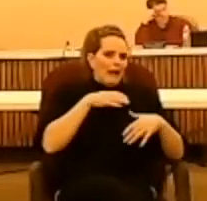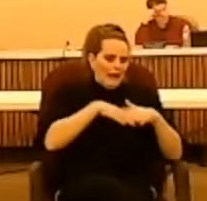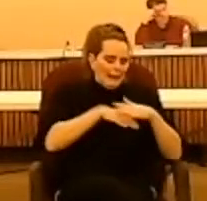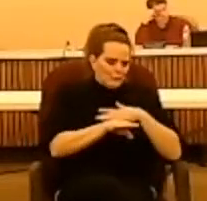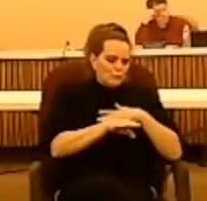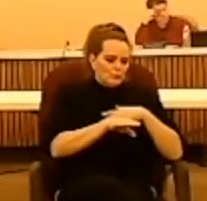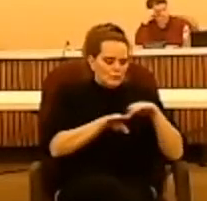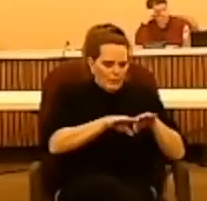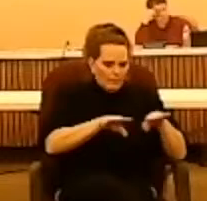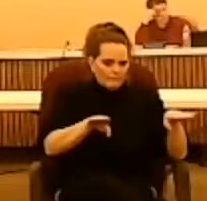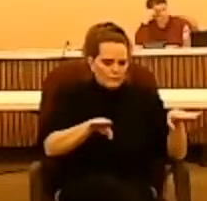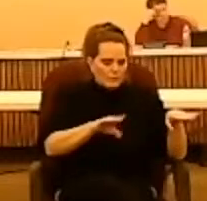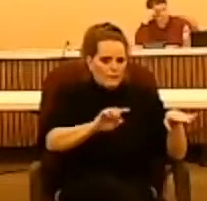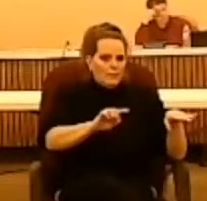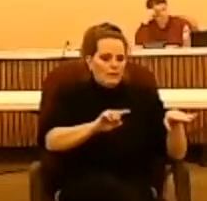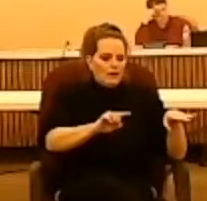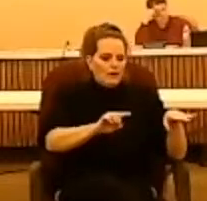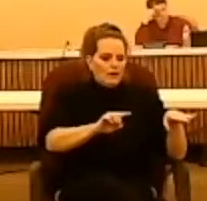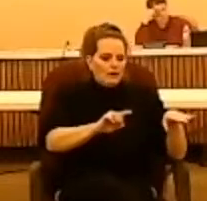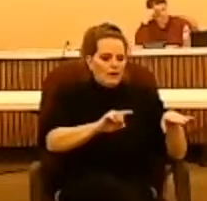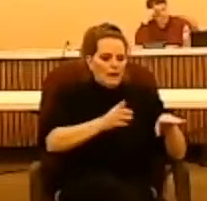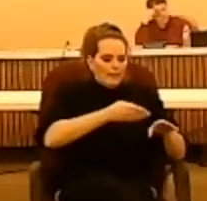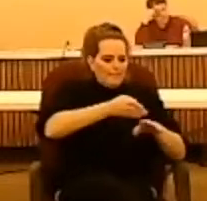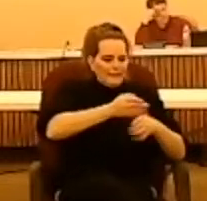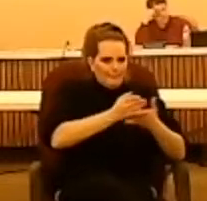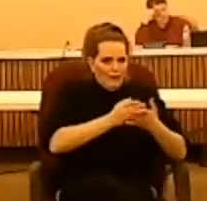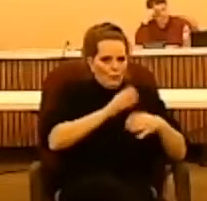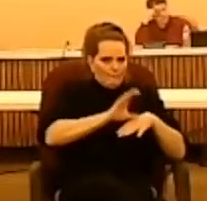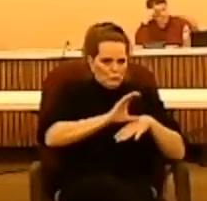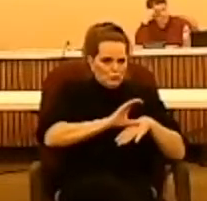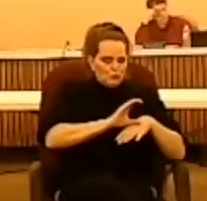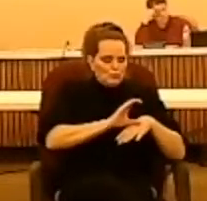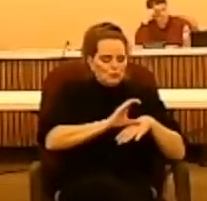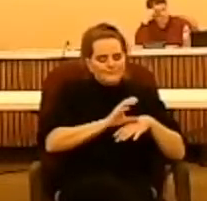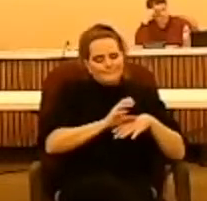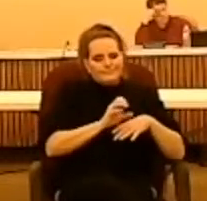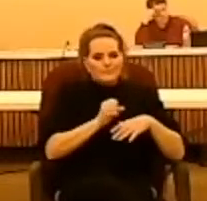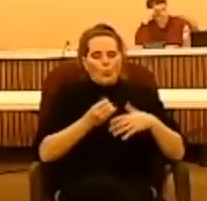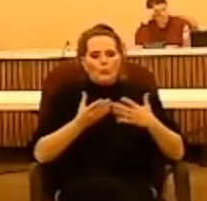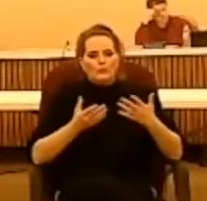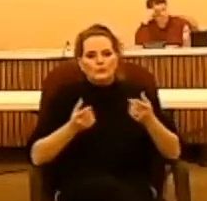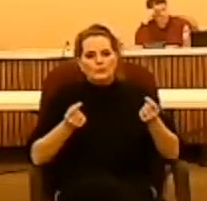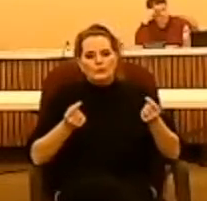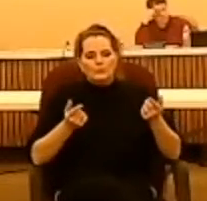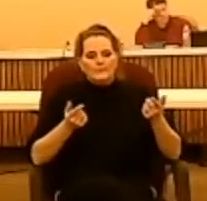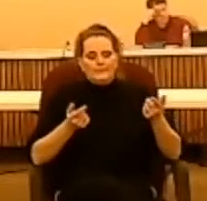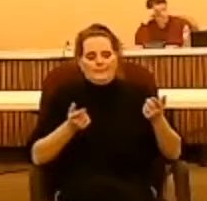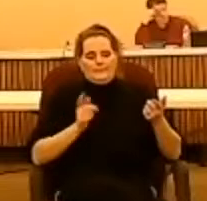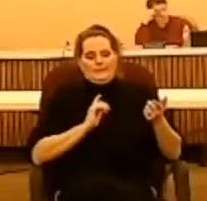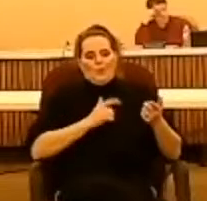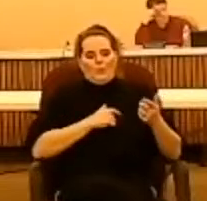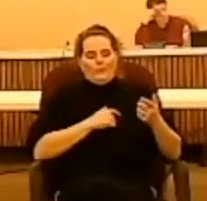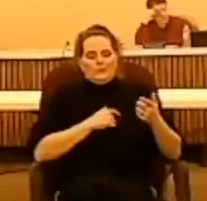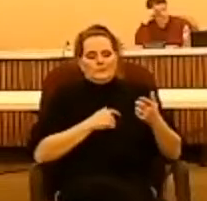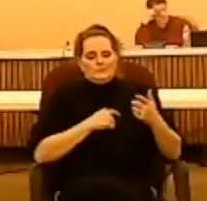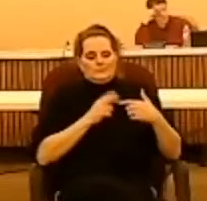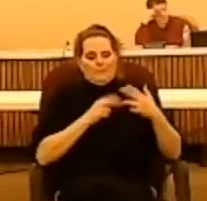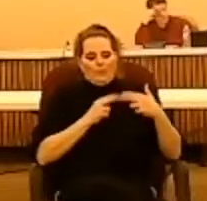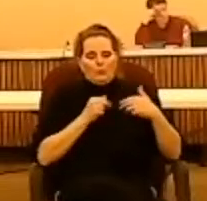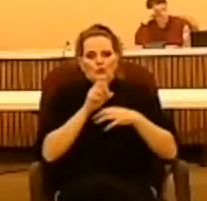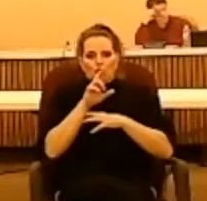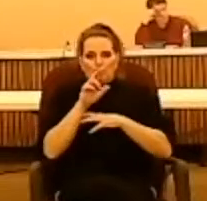the main portion of the church. And so we would basically build a ramp off of